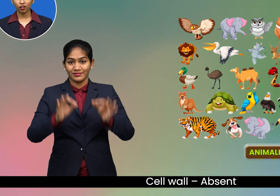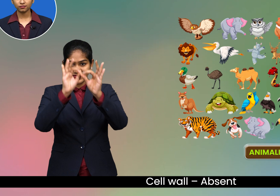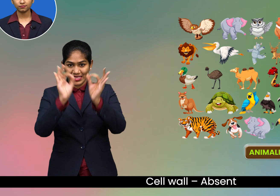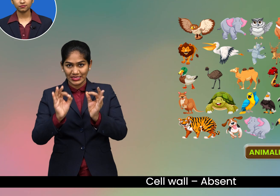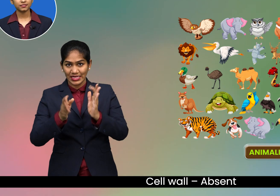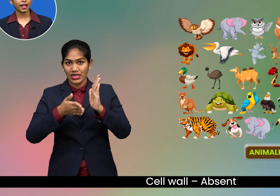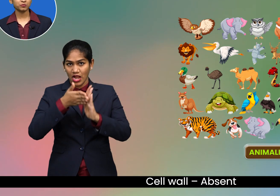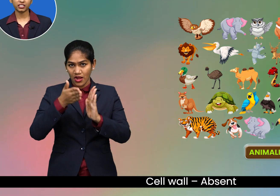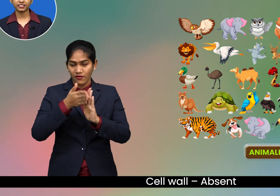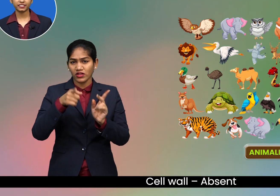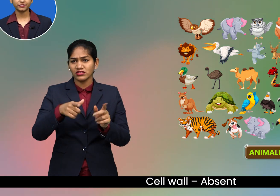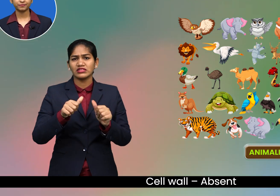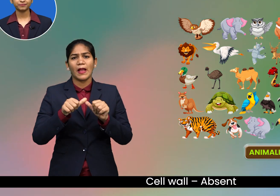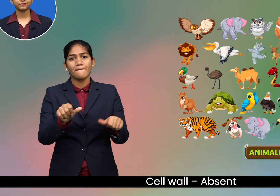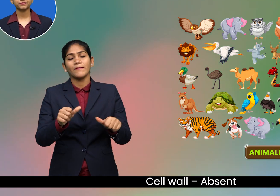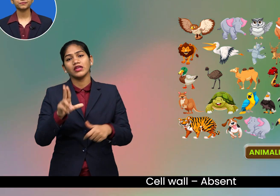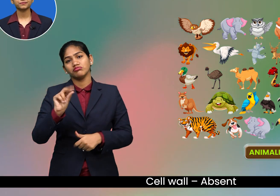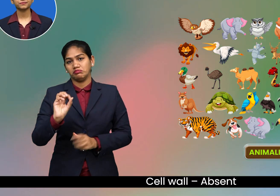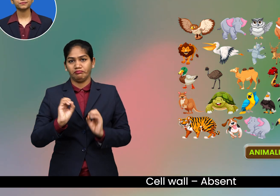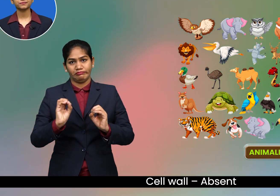Cell wall, absent.